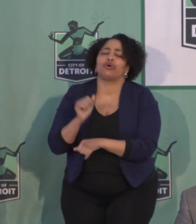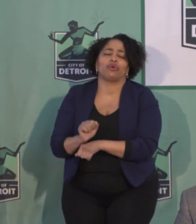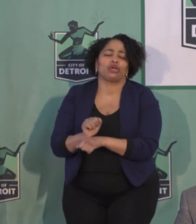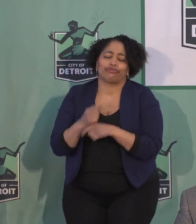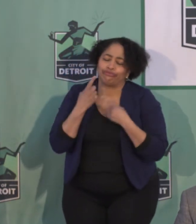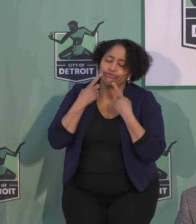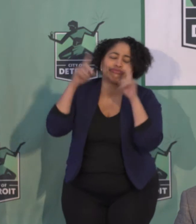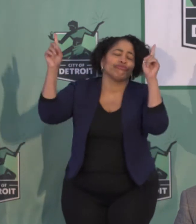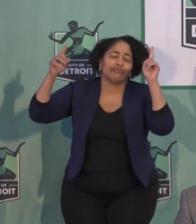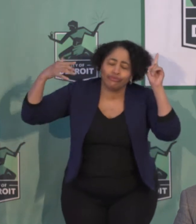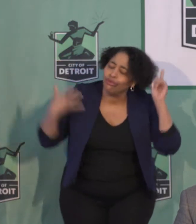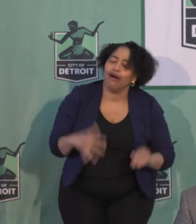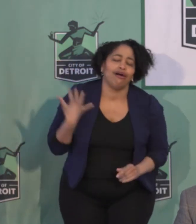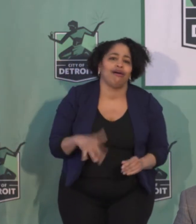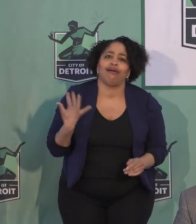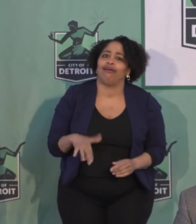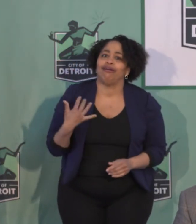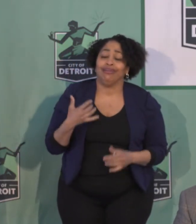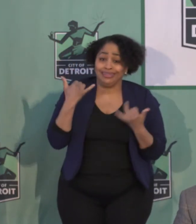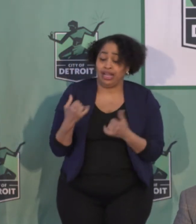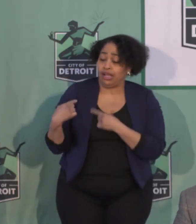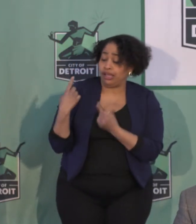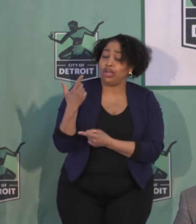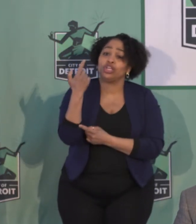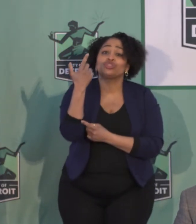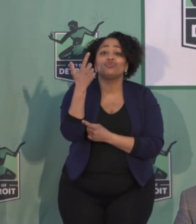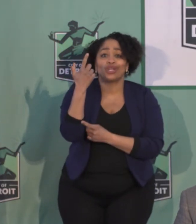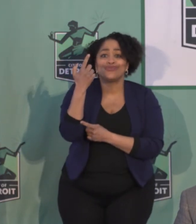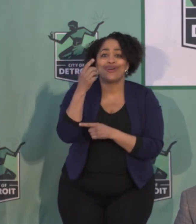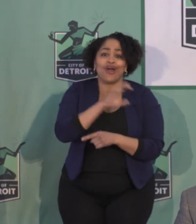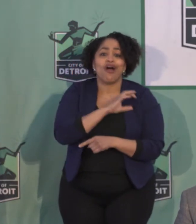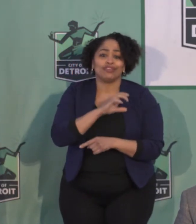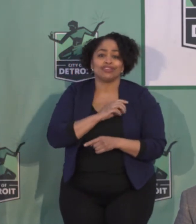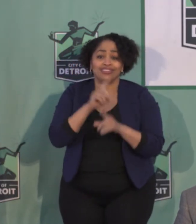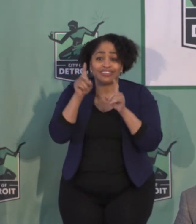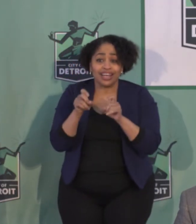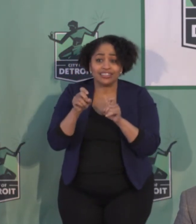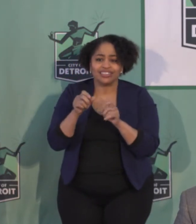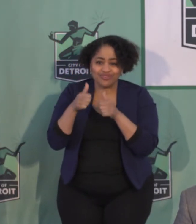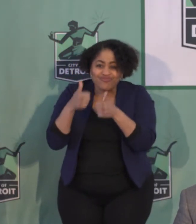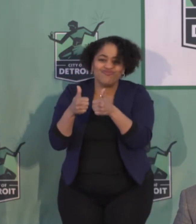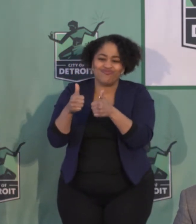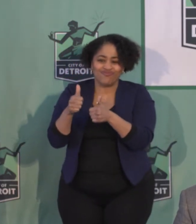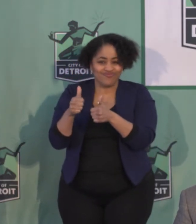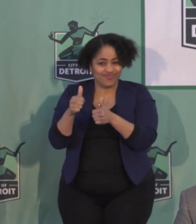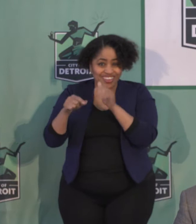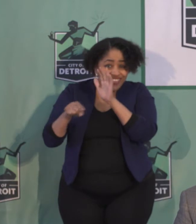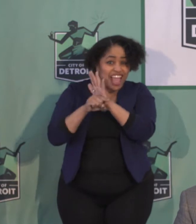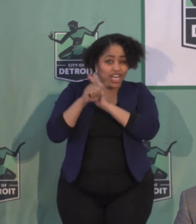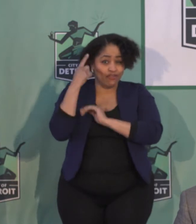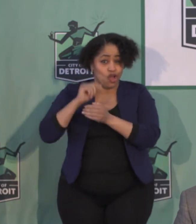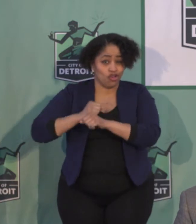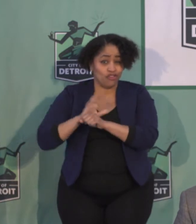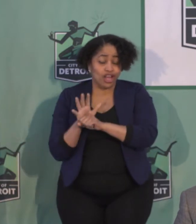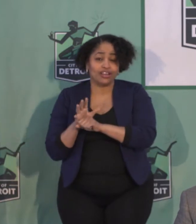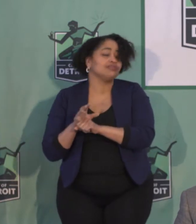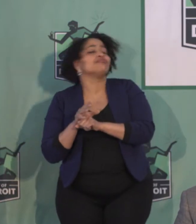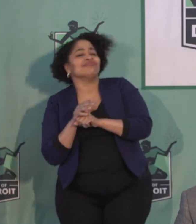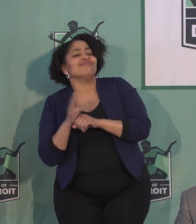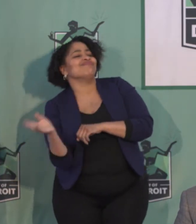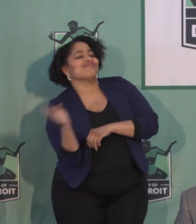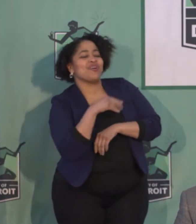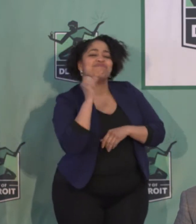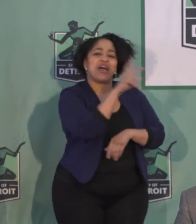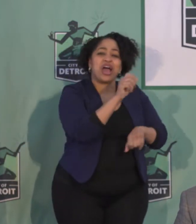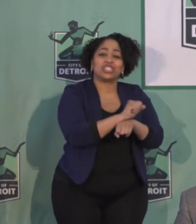21 officers tested negative and cleared to go back to work in the last 3 hours. We've had a handful that were positive, but the great